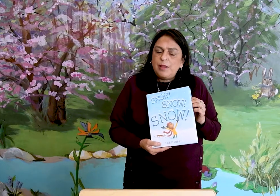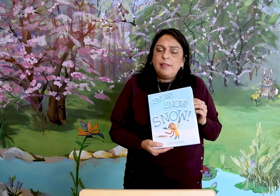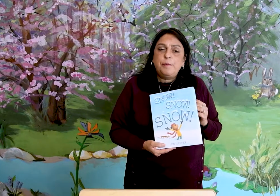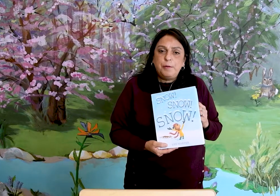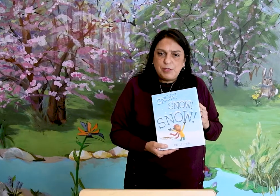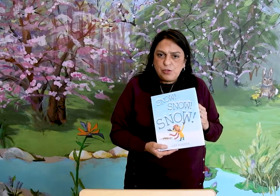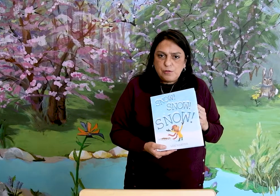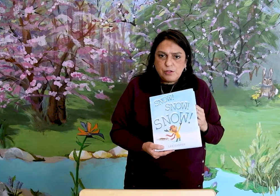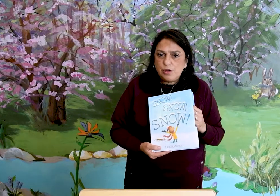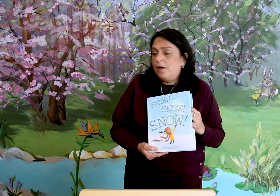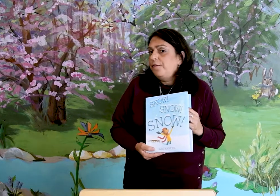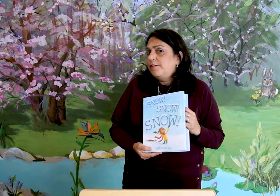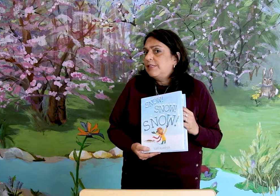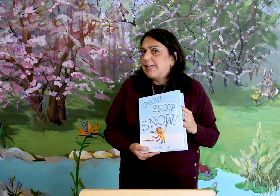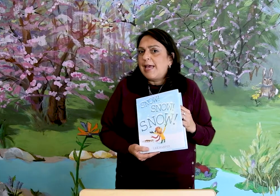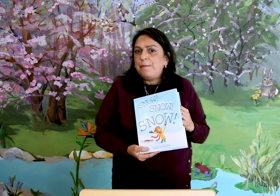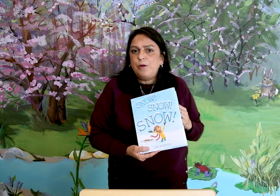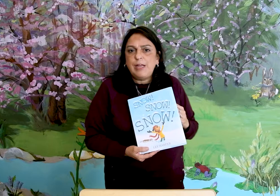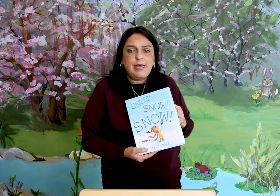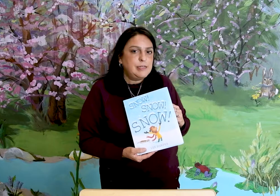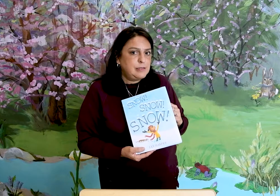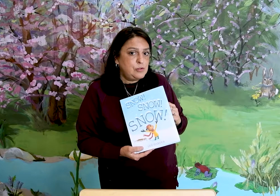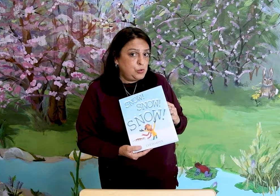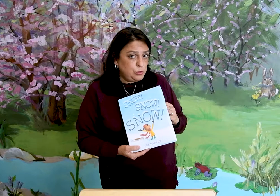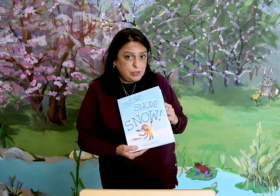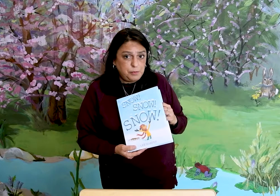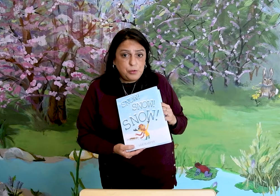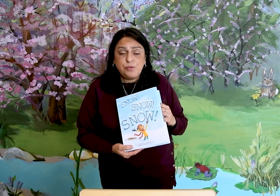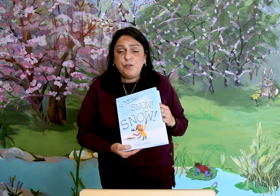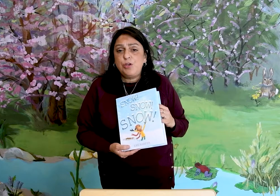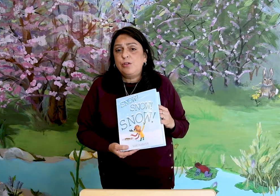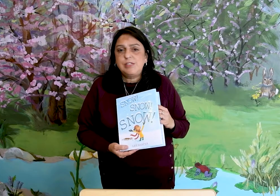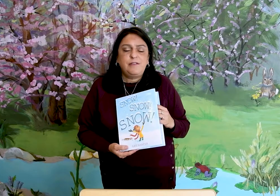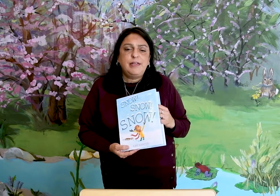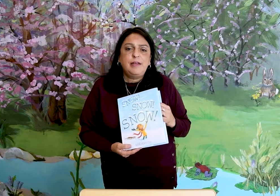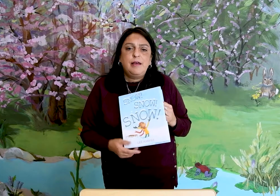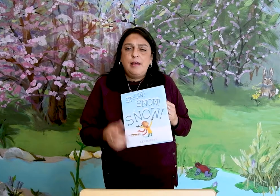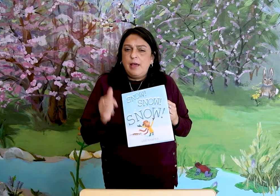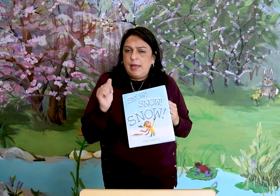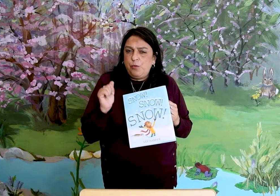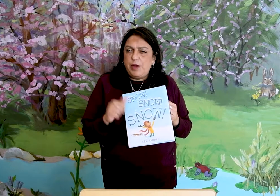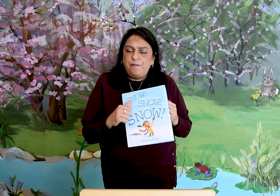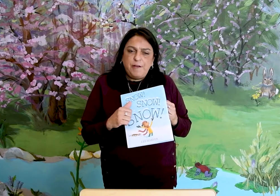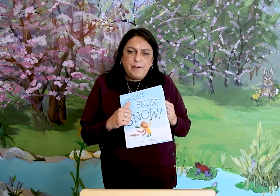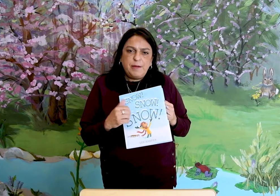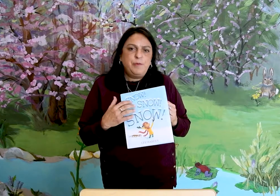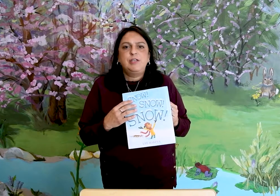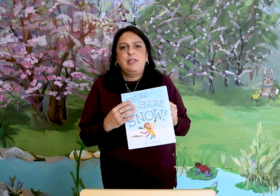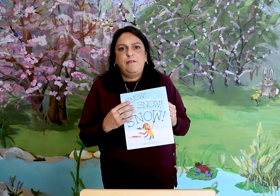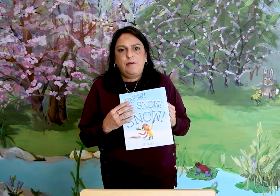the permissions of Simon and Schulter Books for Young Children, and we are very appreciative of